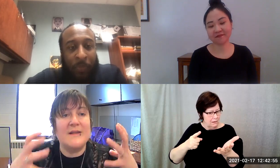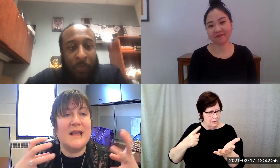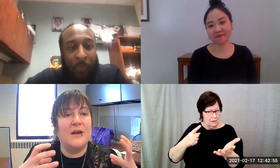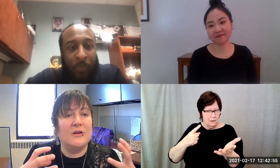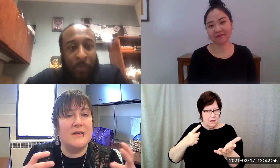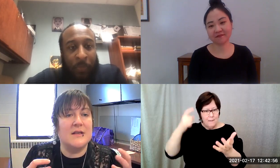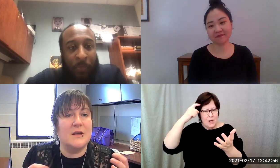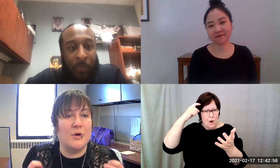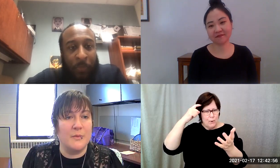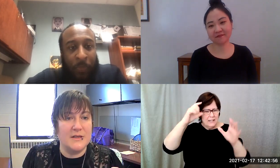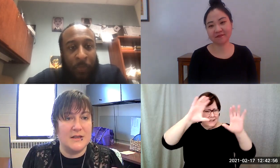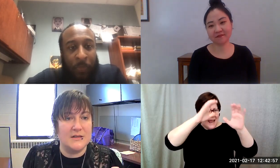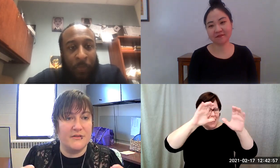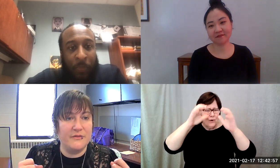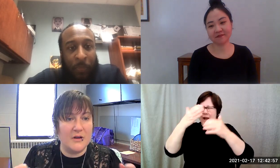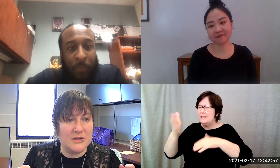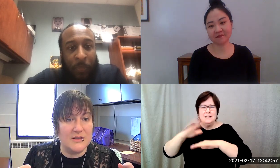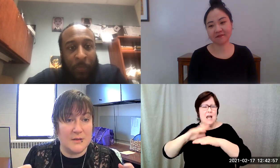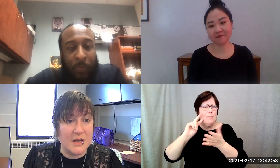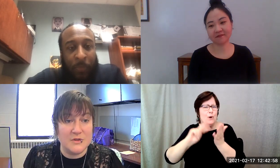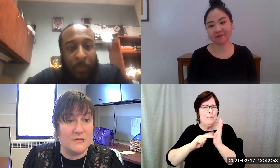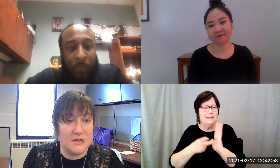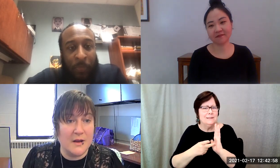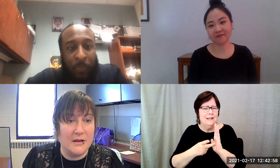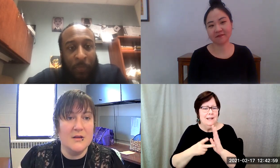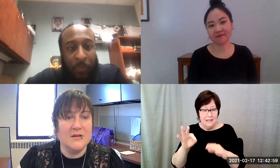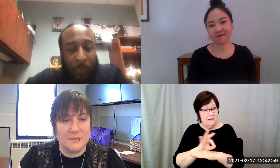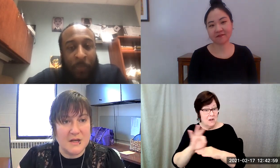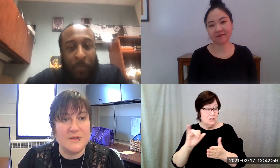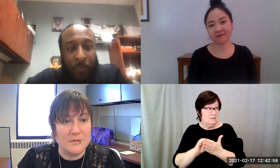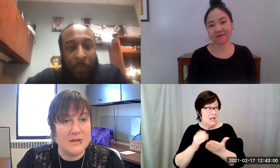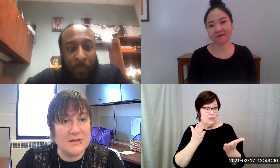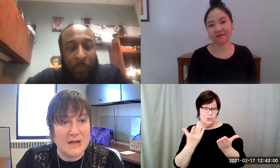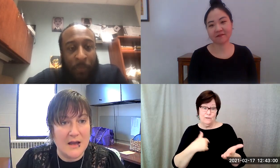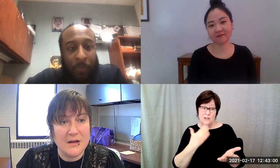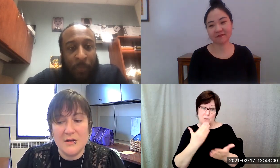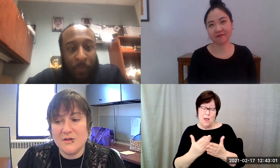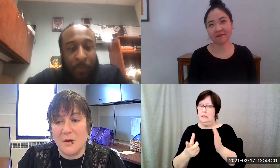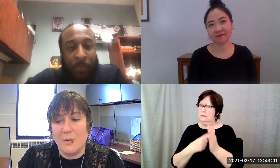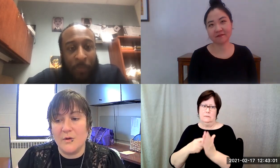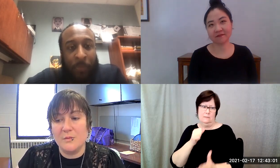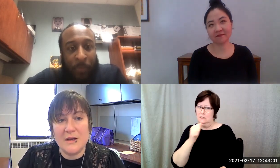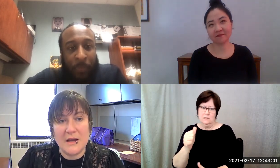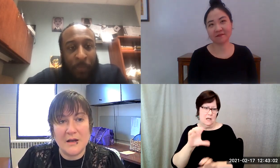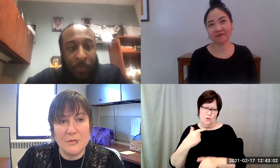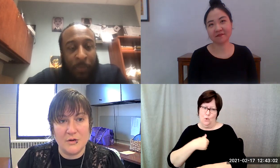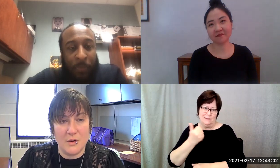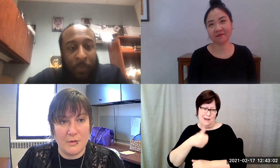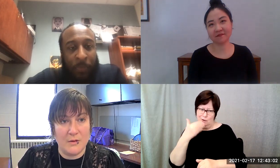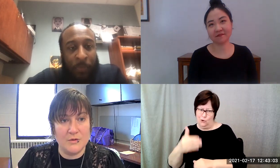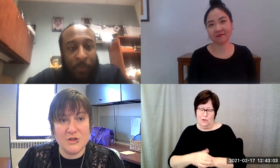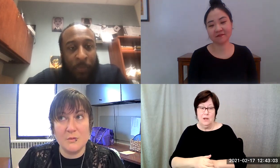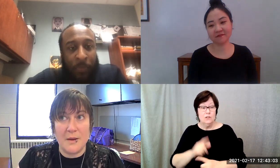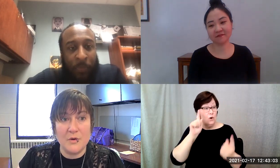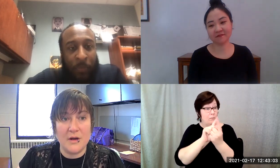our brains categorize things on purpose. It is a function that sometimes serves us well. Sometimes it really does not. So when you're meeting anyone you